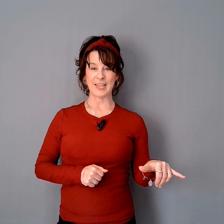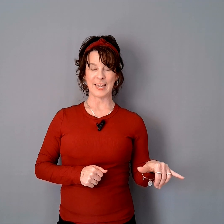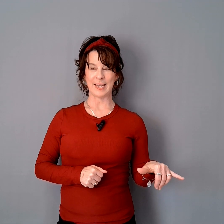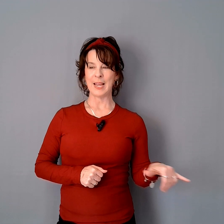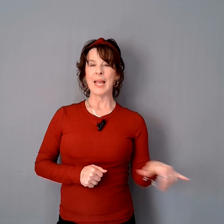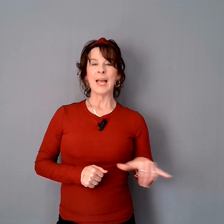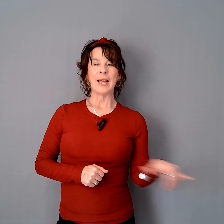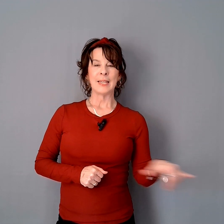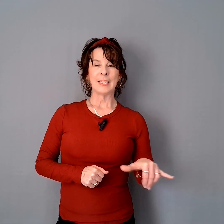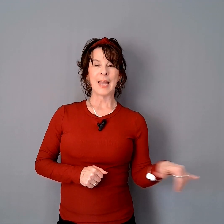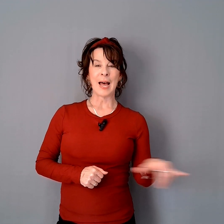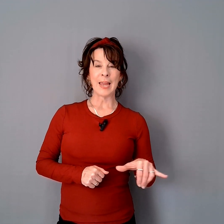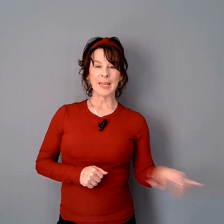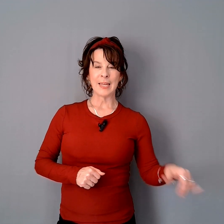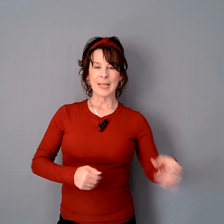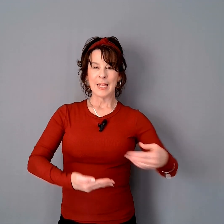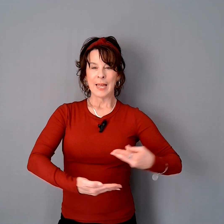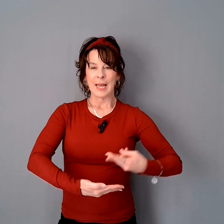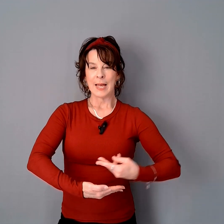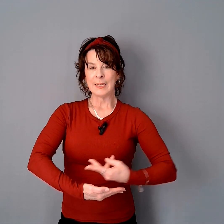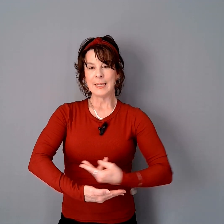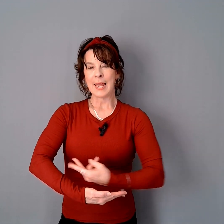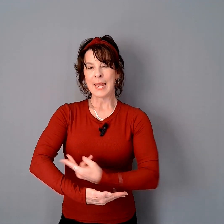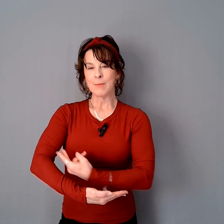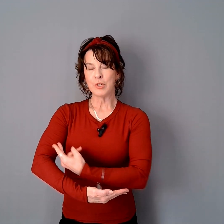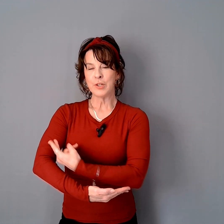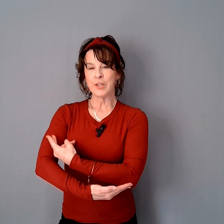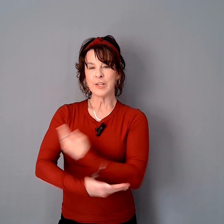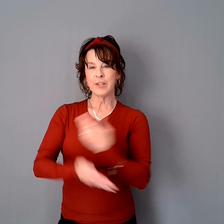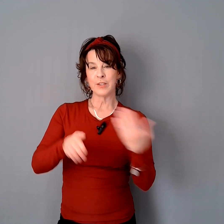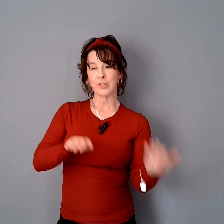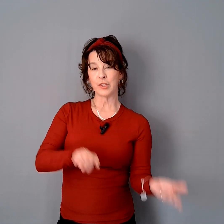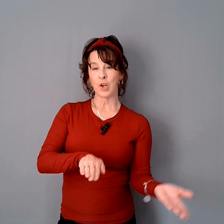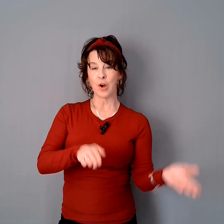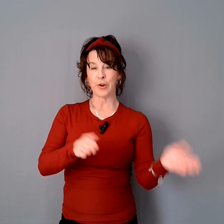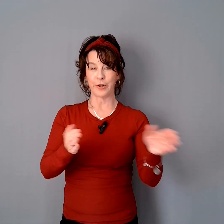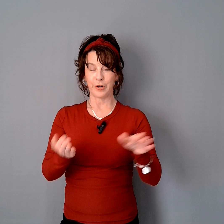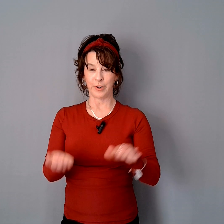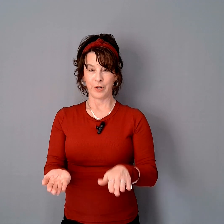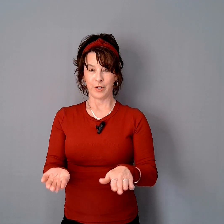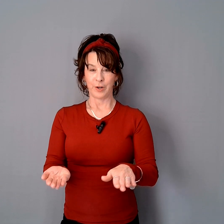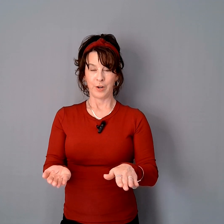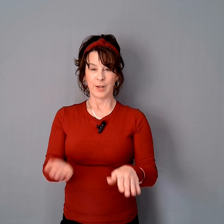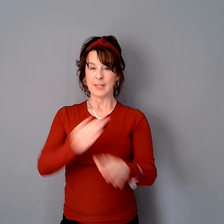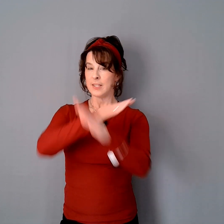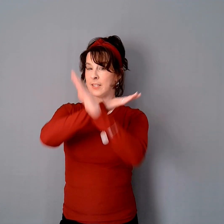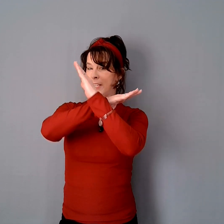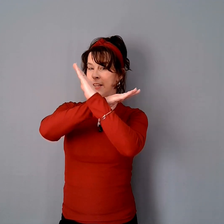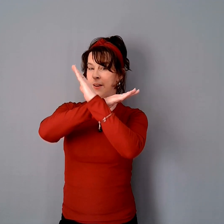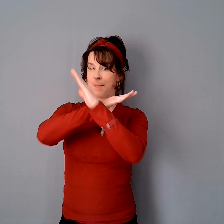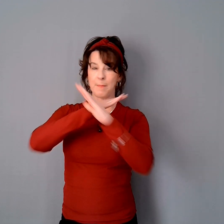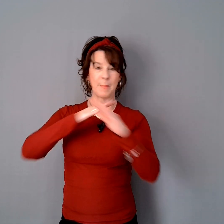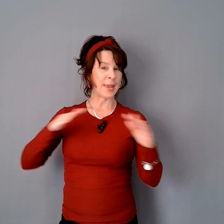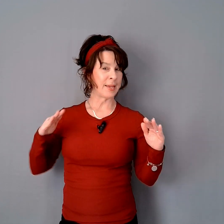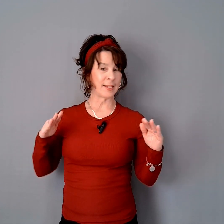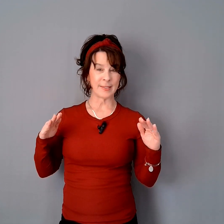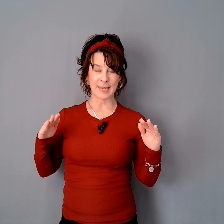again. Like a lamb to the slaughter, didn't make a